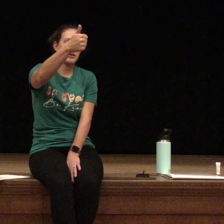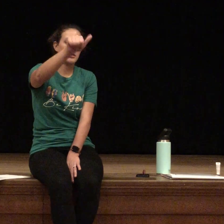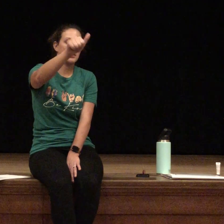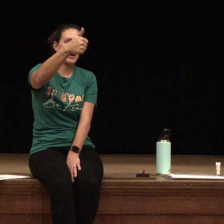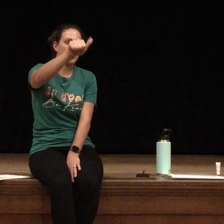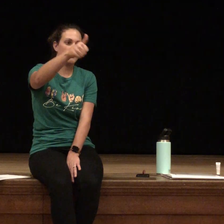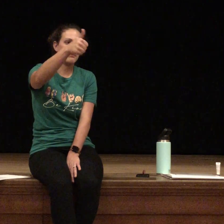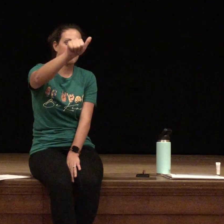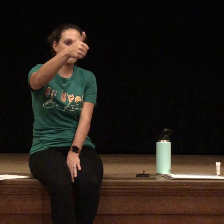10,